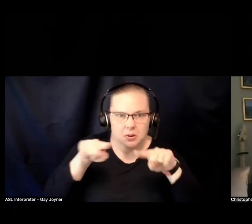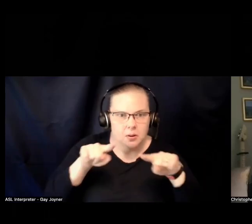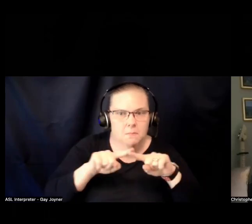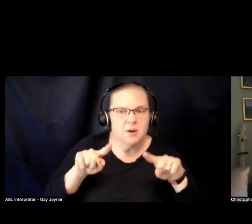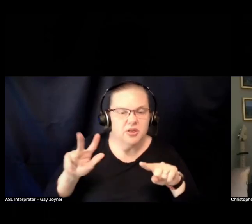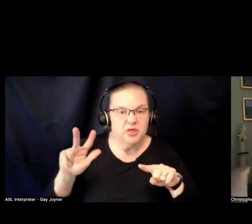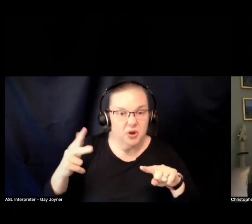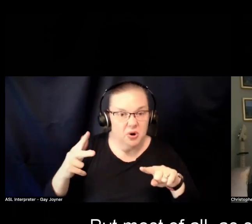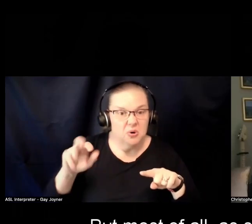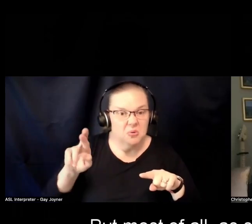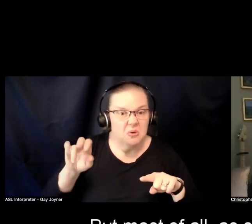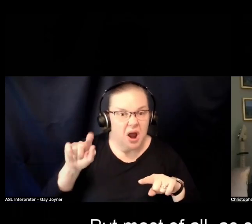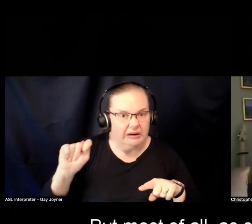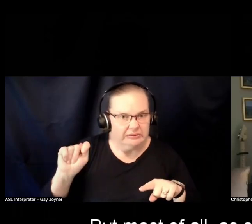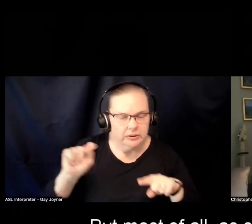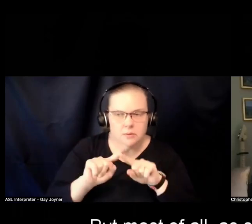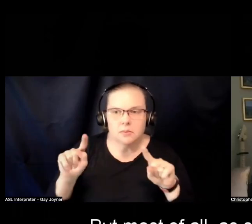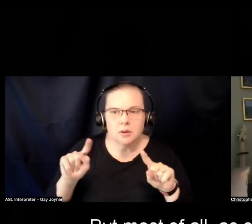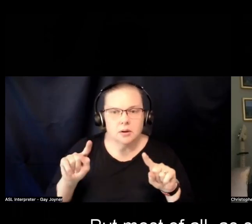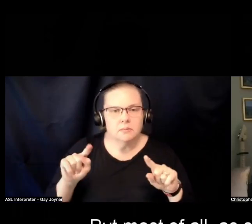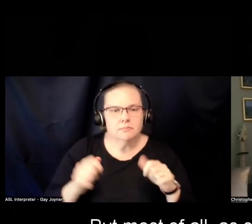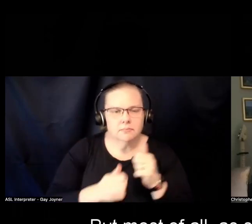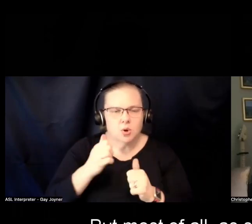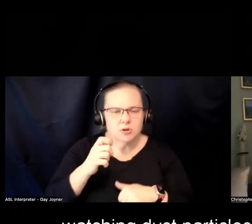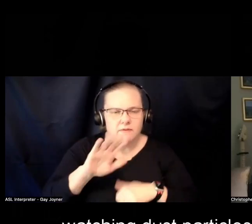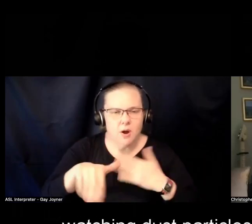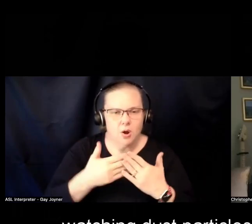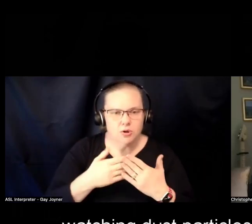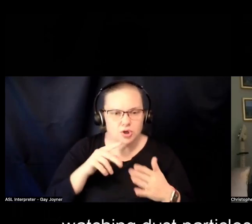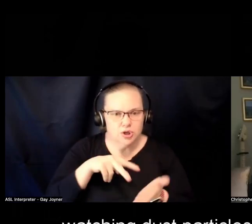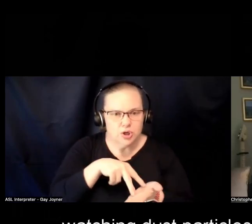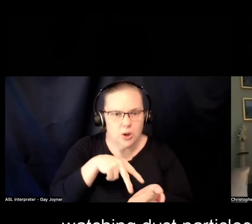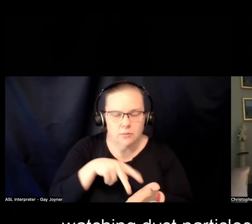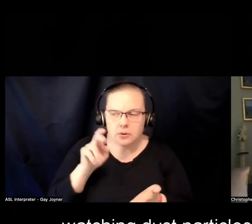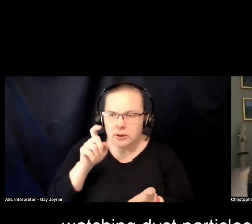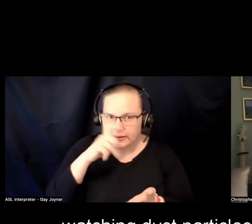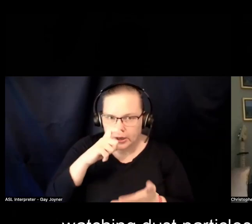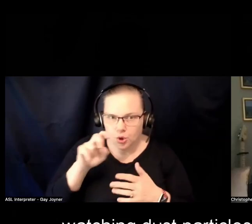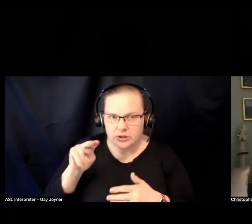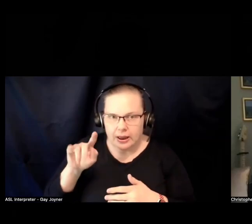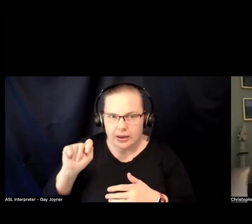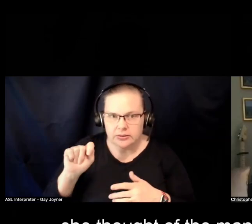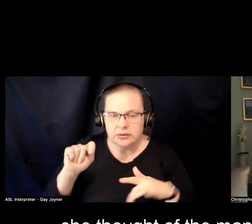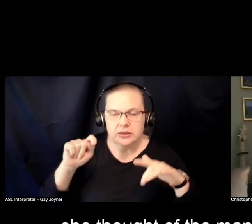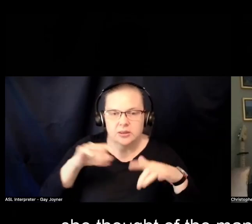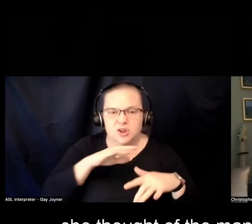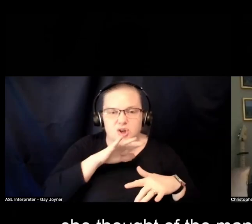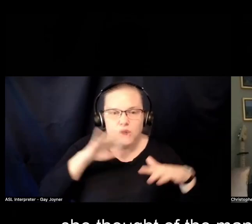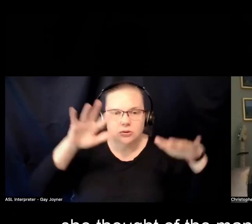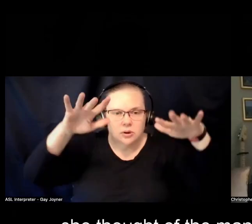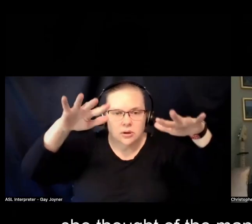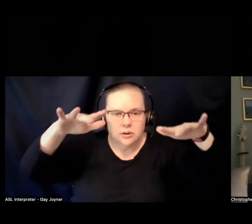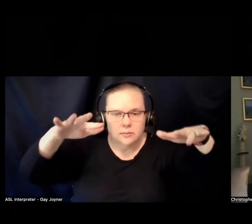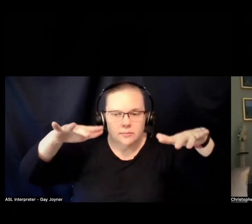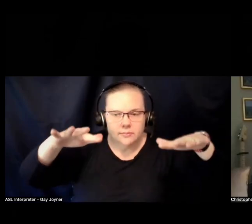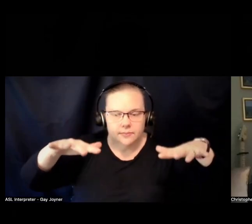Reich. But most of all, as she stood there in the eagle's nest watching dust particles suspended in the sunlight, she thought of the man who had